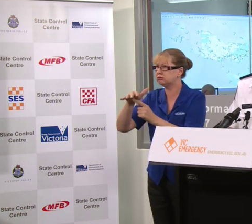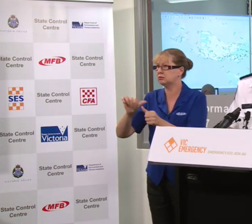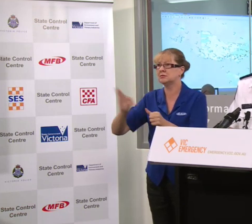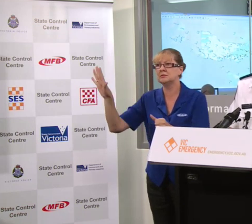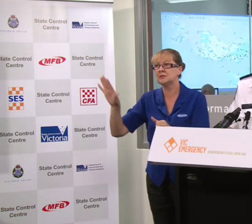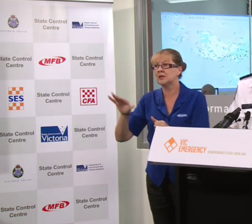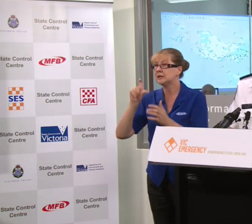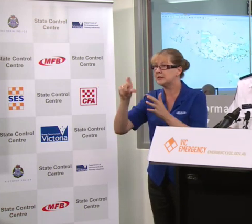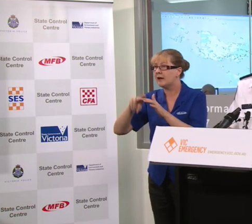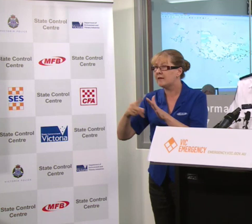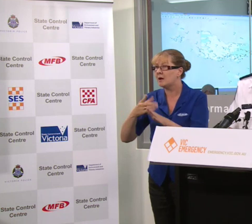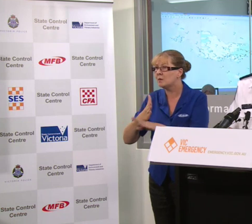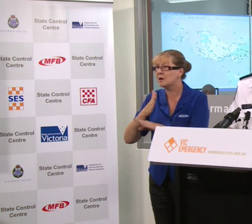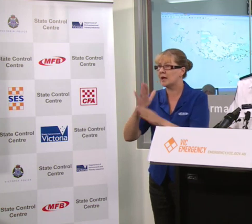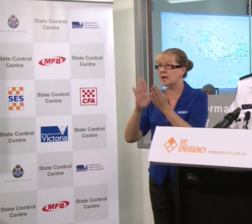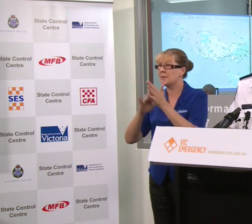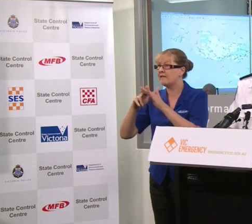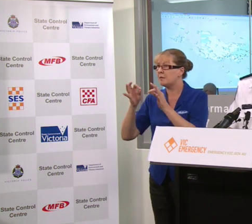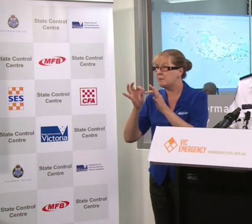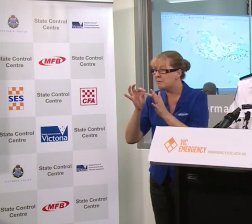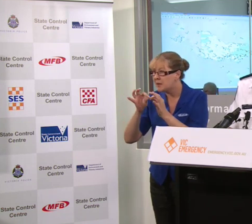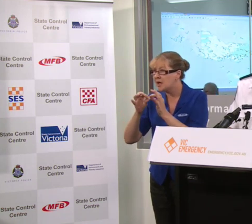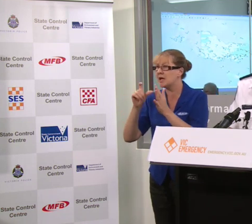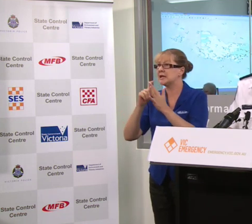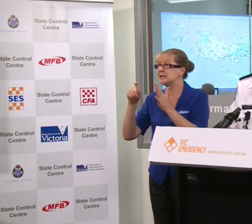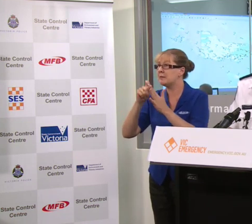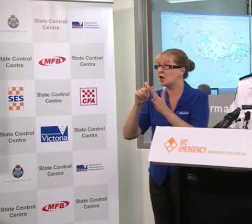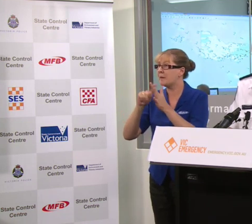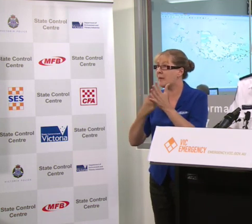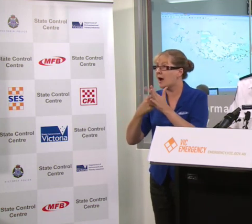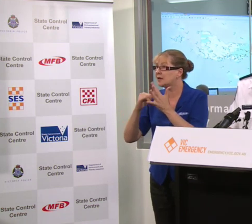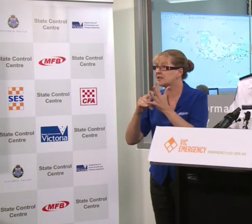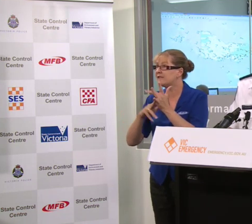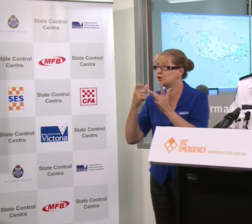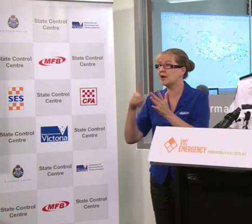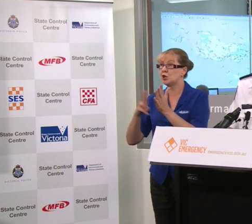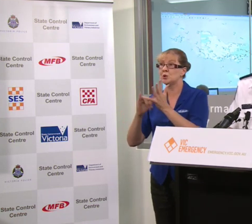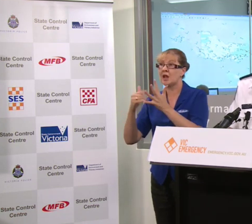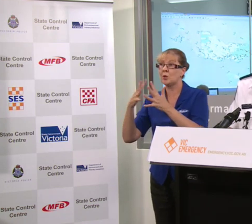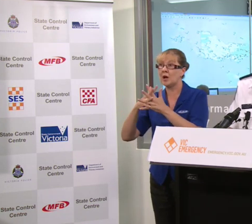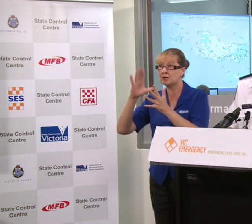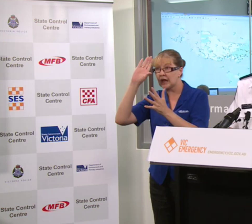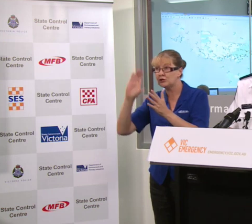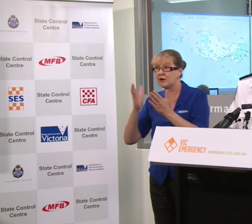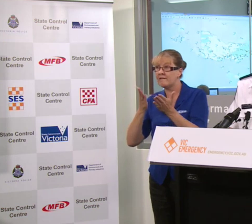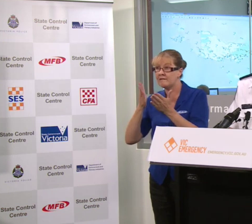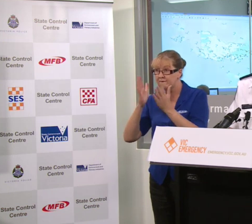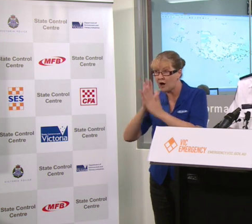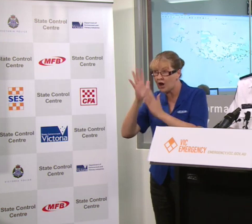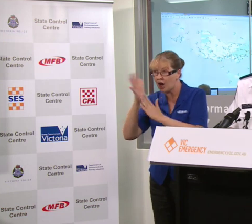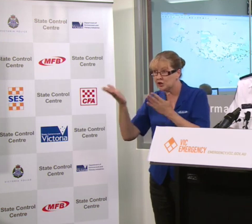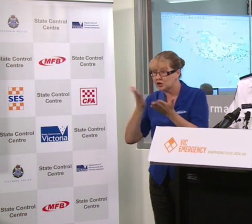of CFA, MFB, DEPI, Parks Victoria and also New South Wales Rural Fire Service have been noted by many to